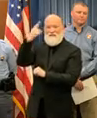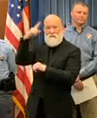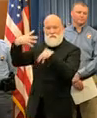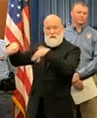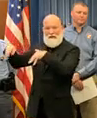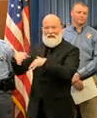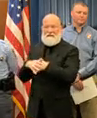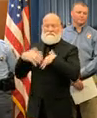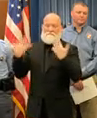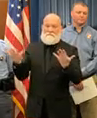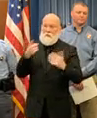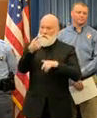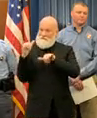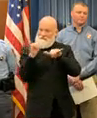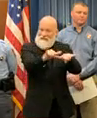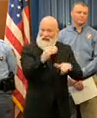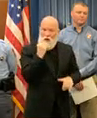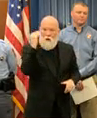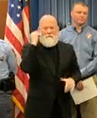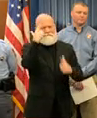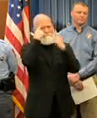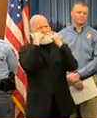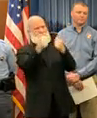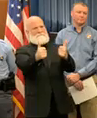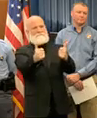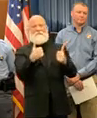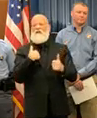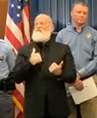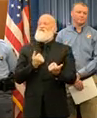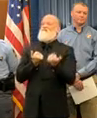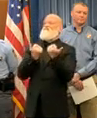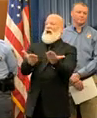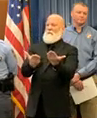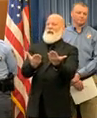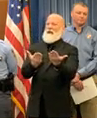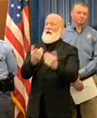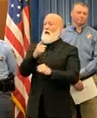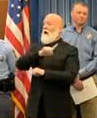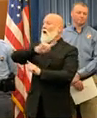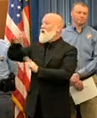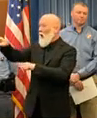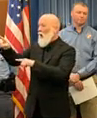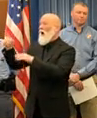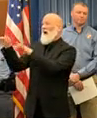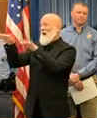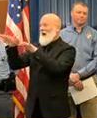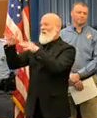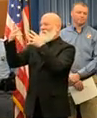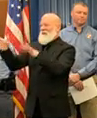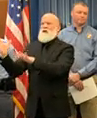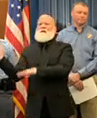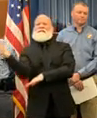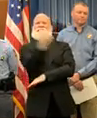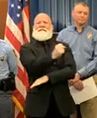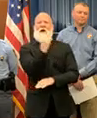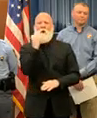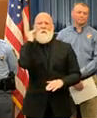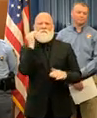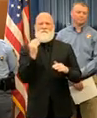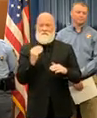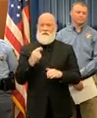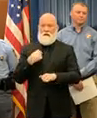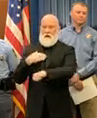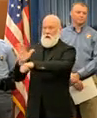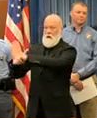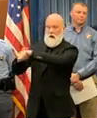forecast will continue to evolve and train. This is a all hands on deck response from the Georgia Department of